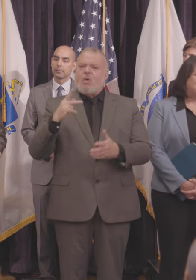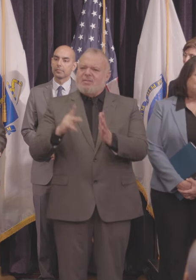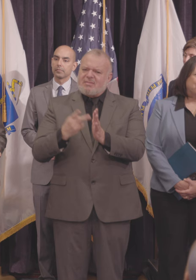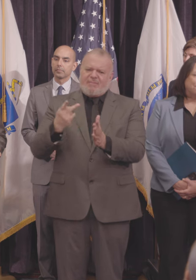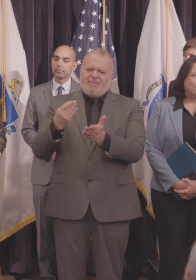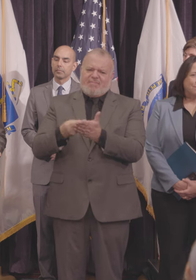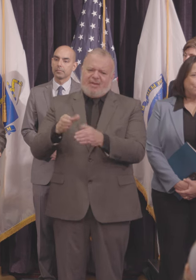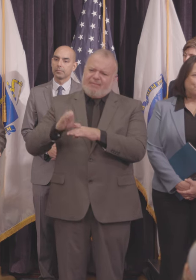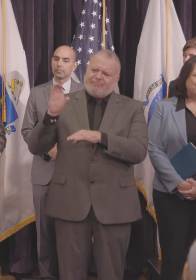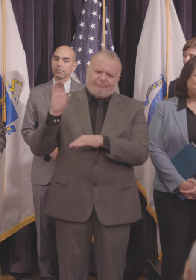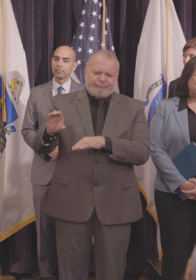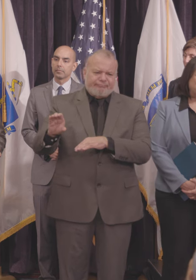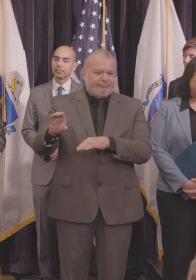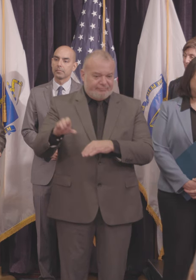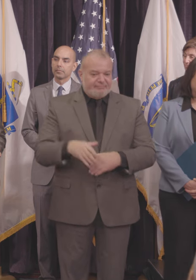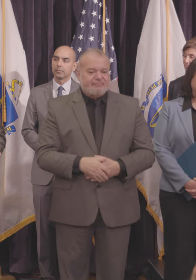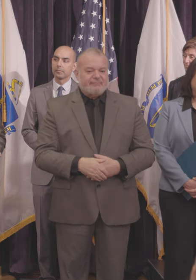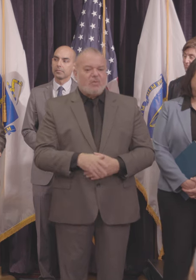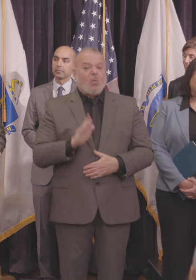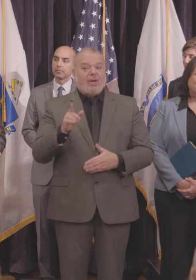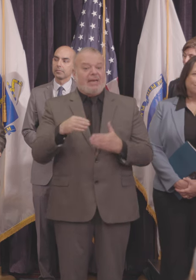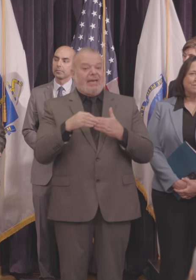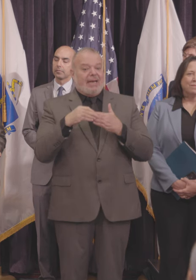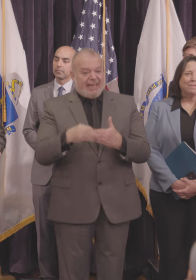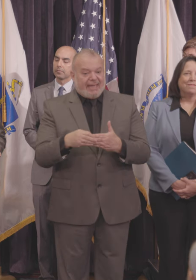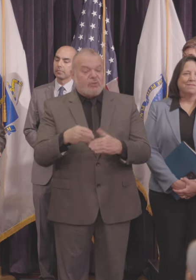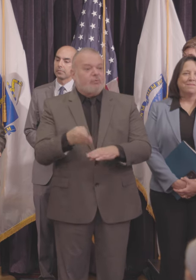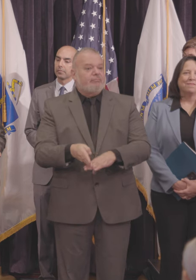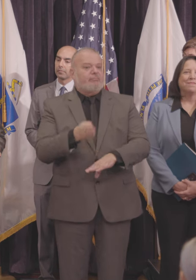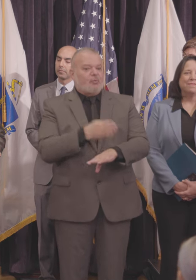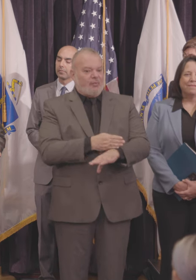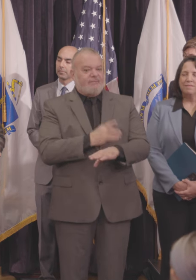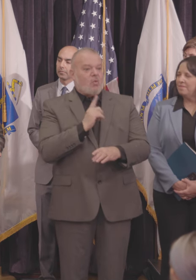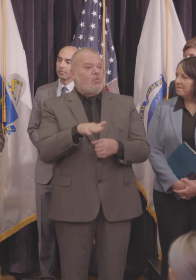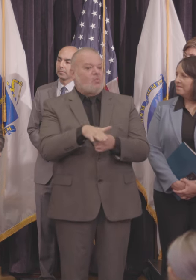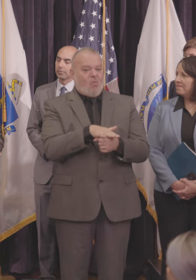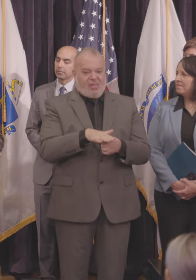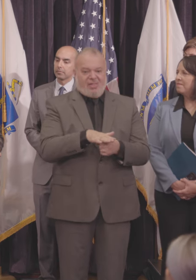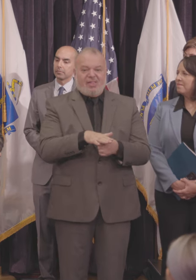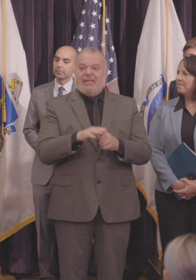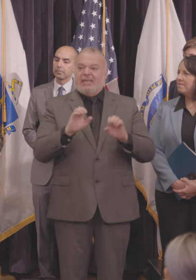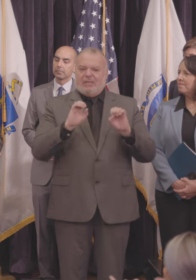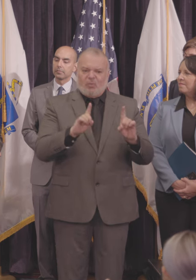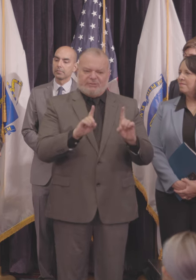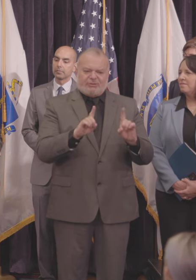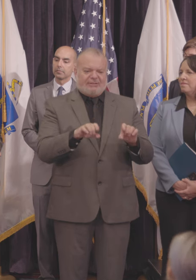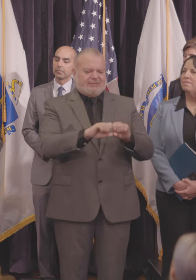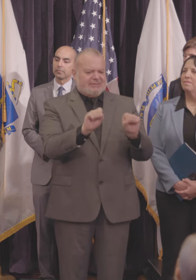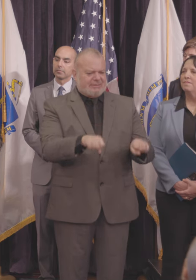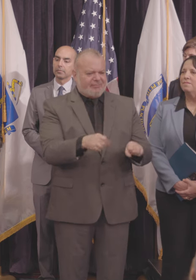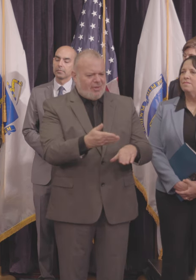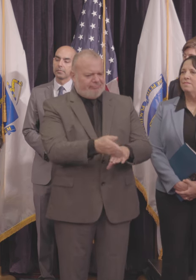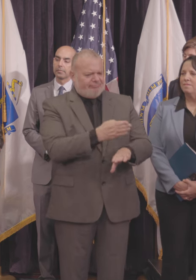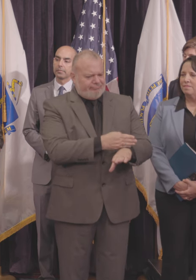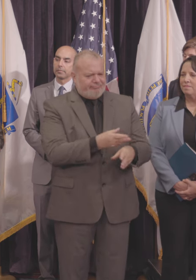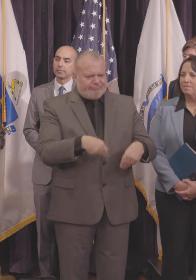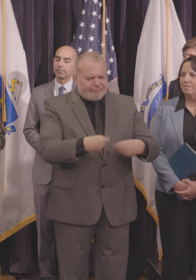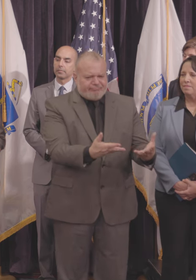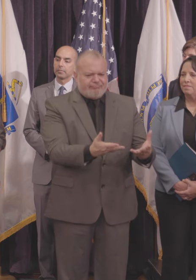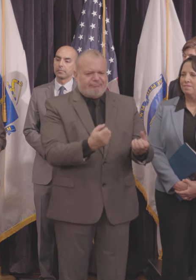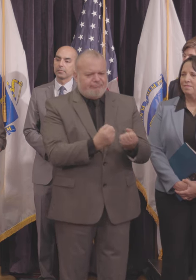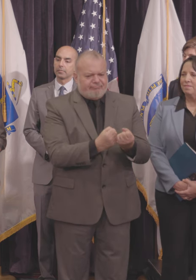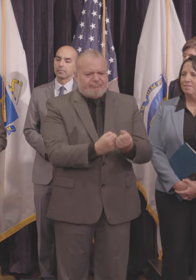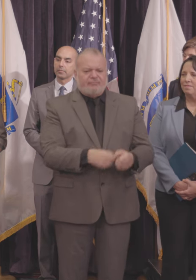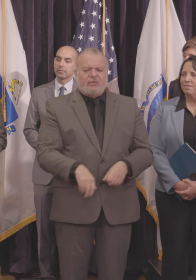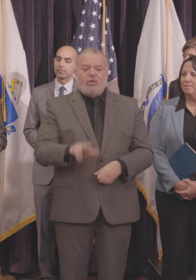campuses, are possible because of the thoughtful approach this administration has taken to making sure that the $1.3 billion budgeted from